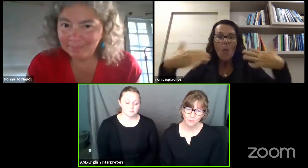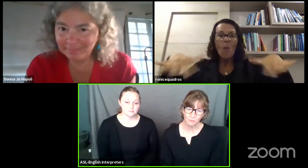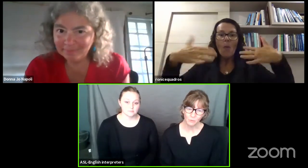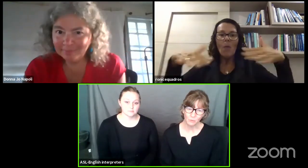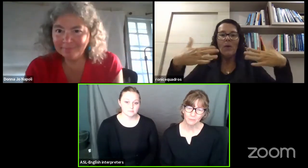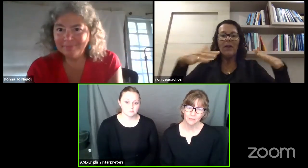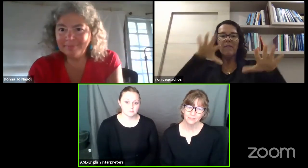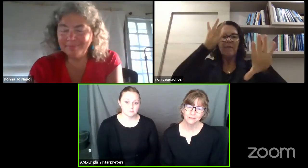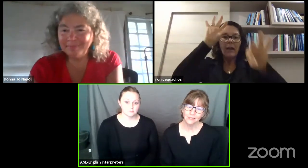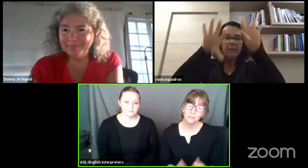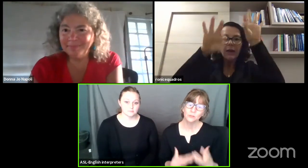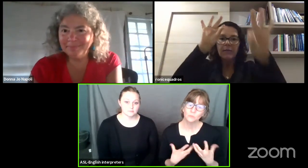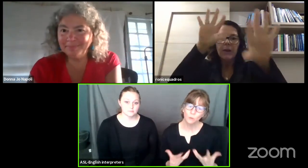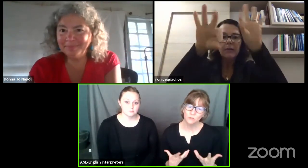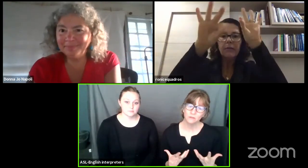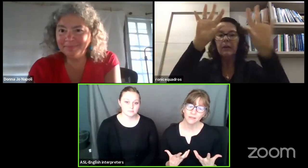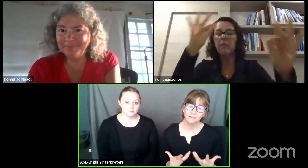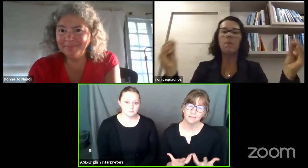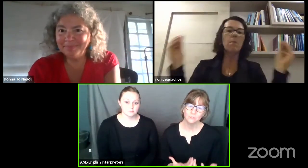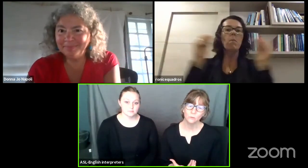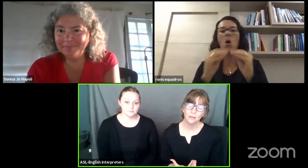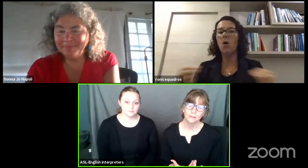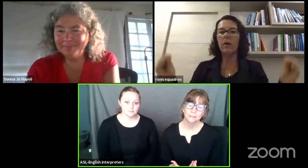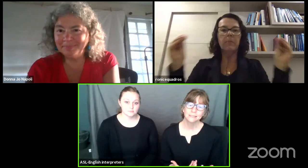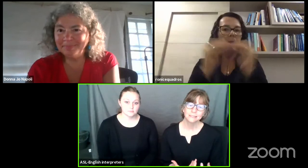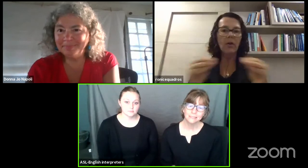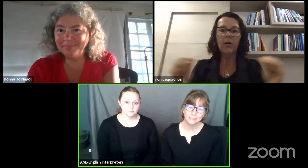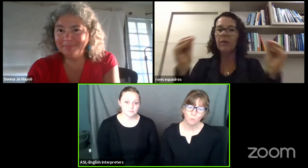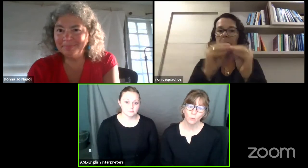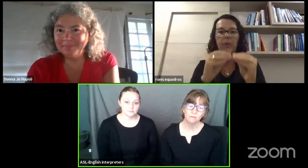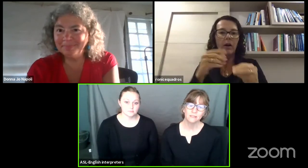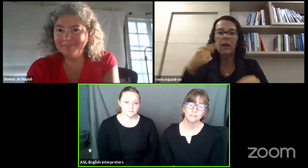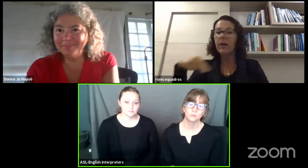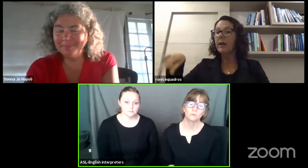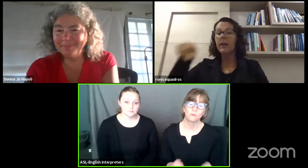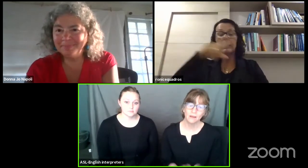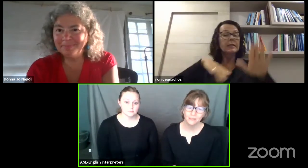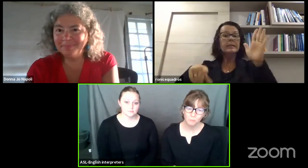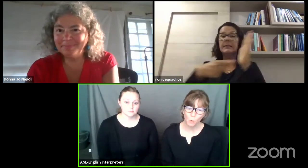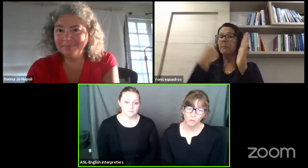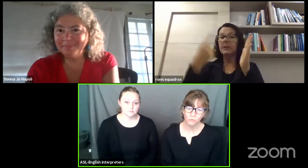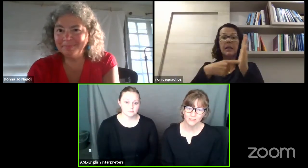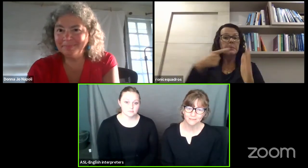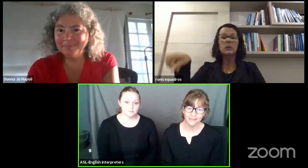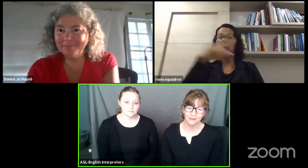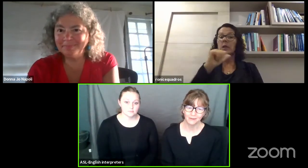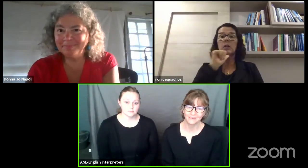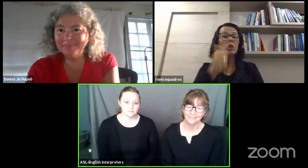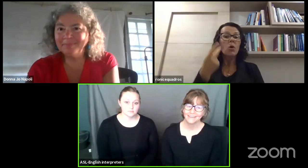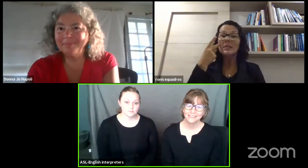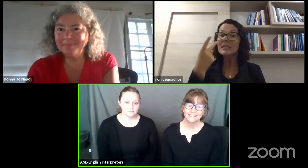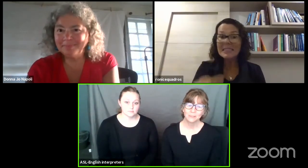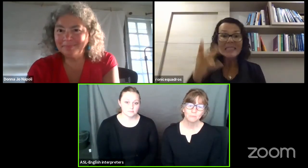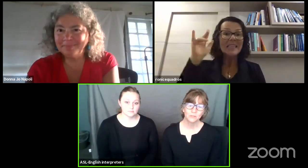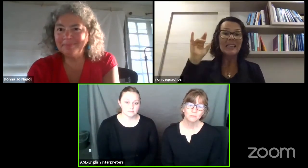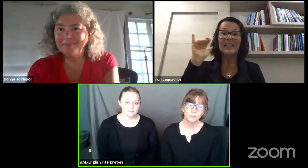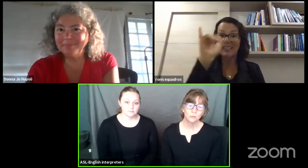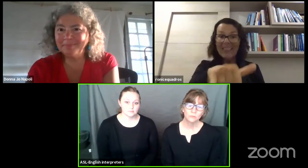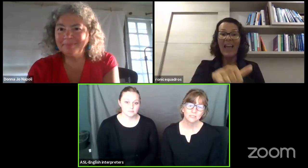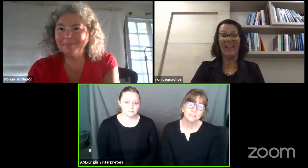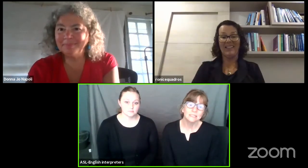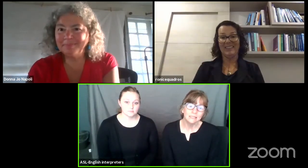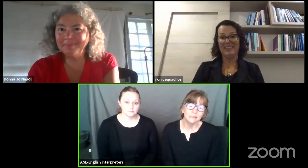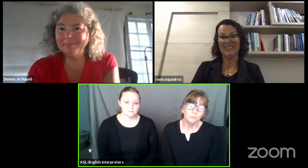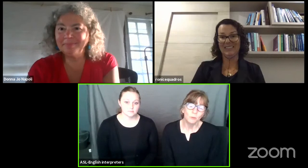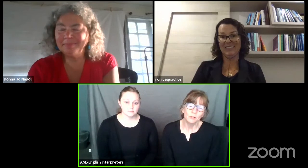include deaf people, right? Because then you're exposed to that and then you see more of it, you find more of what's there. Sometimes we